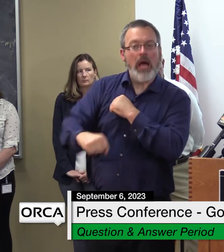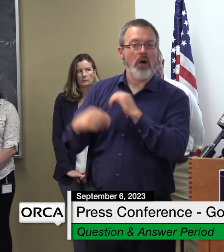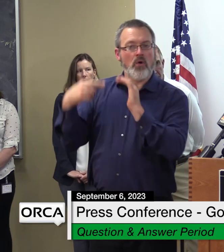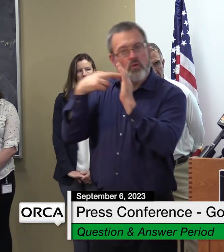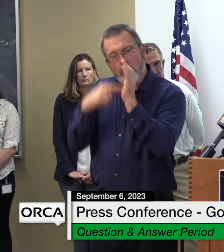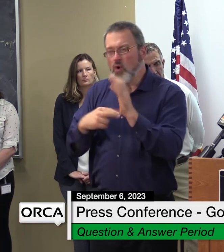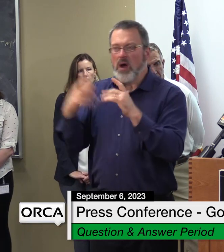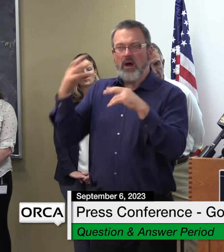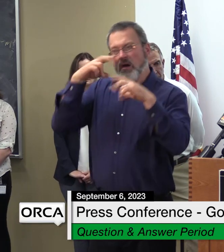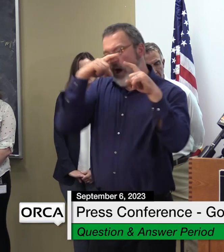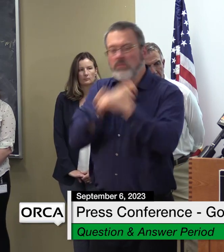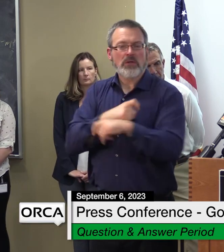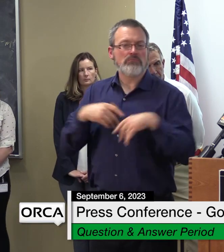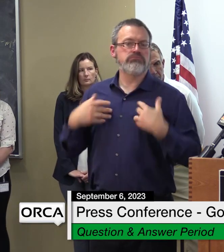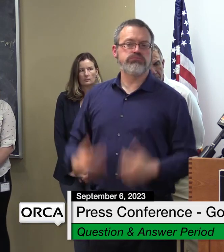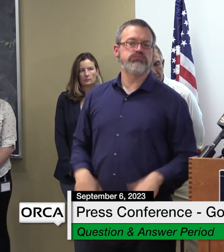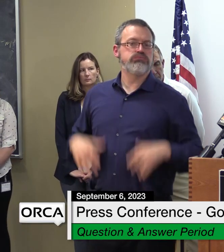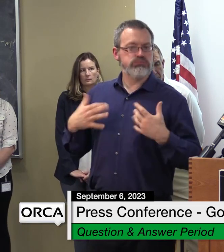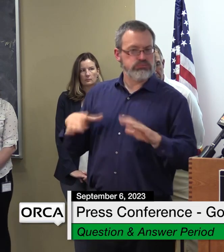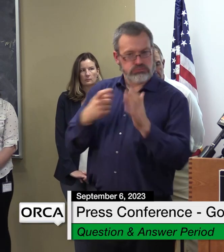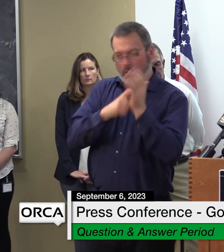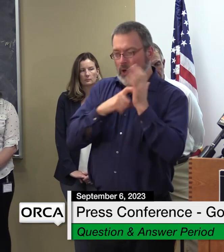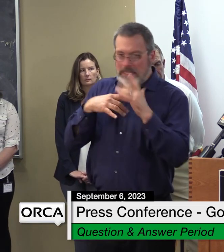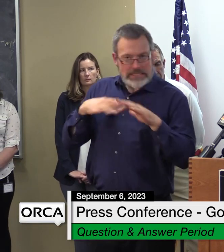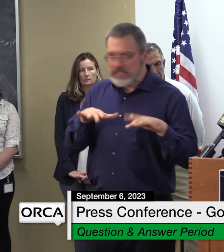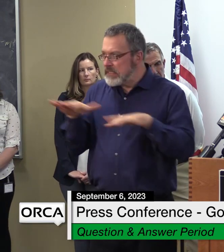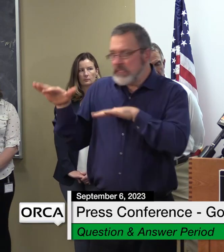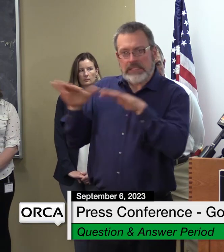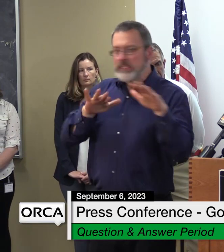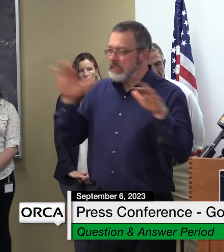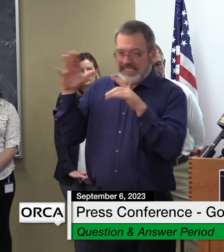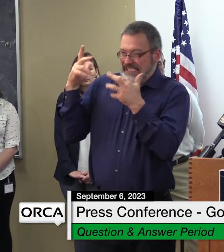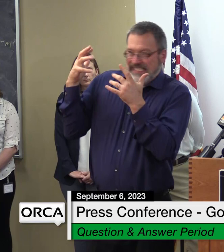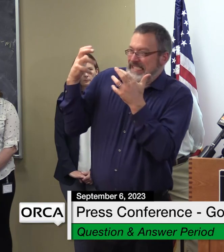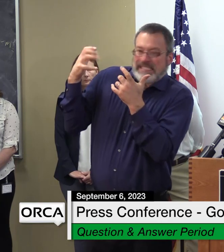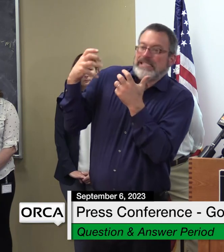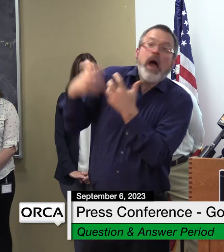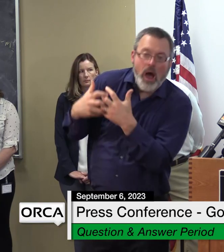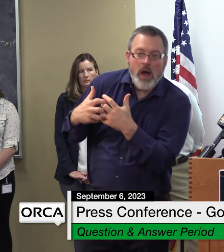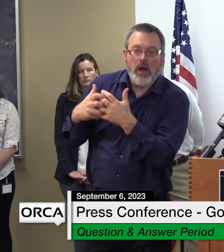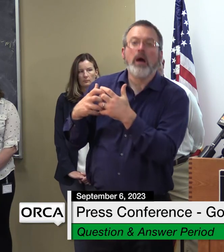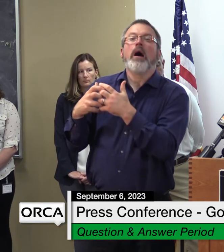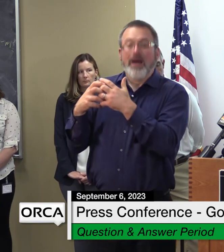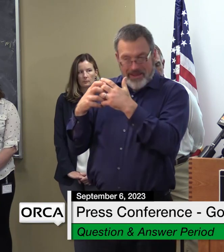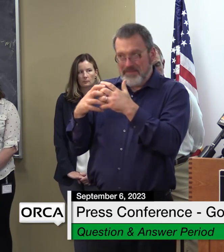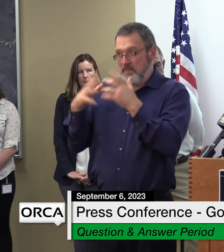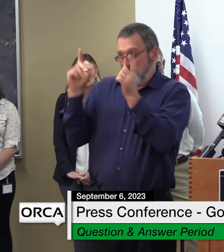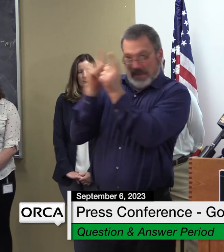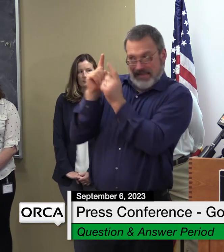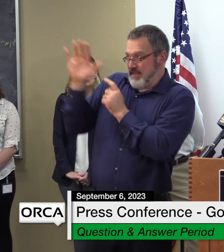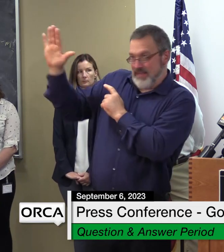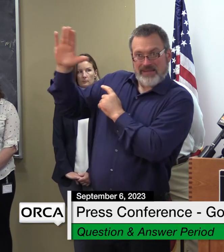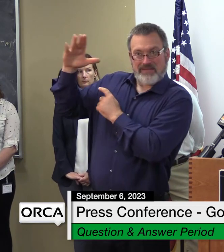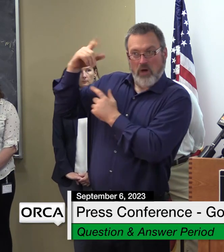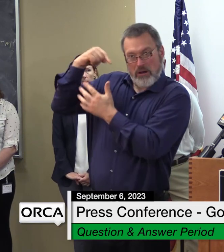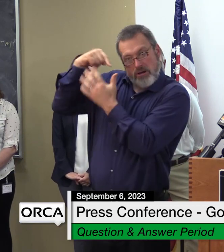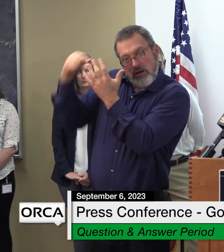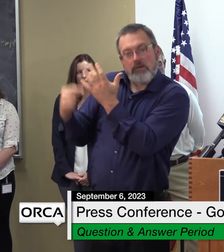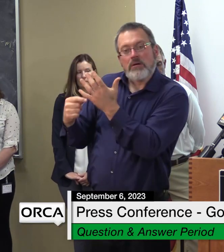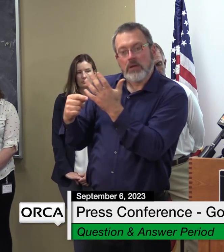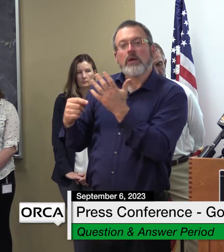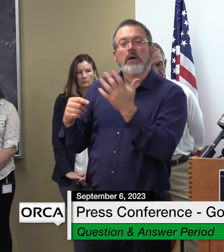They come with a lot of requirements that both the state and the applicants need to meet. So some of it is just the time it